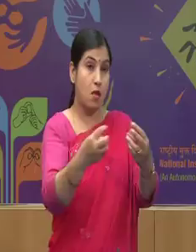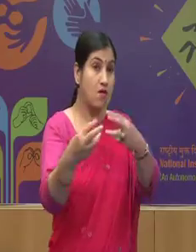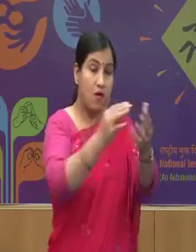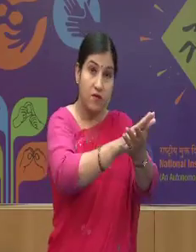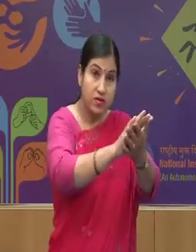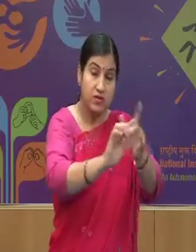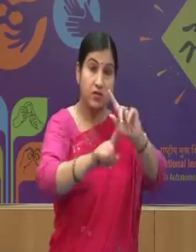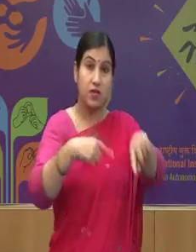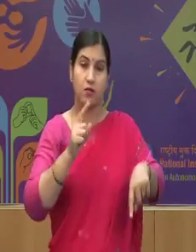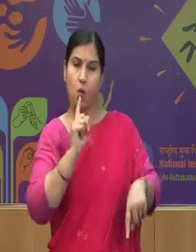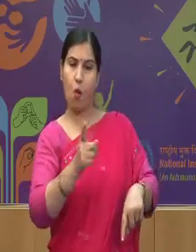and it was